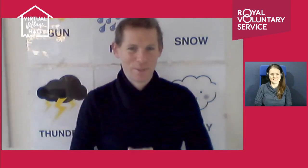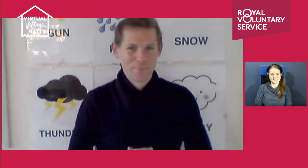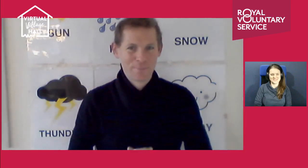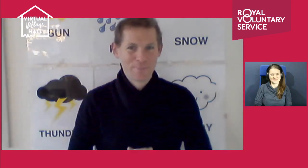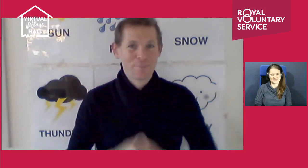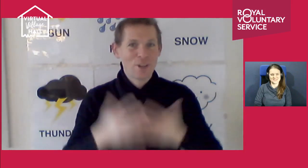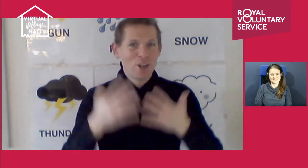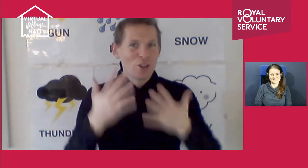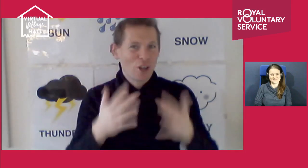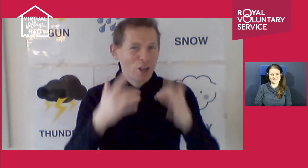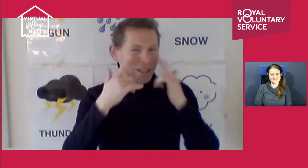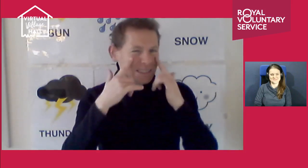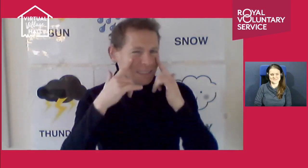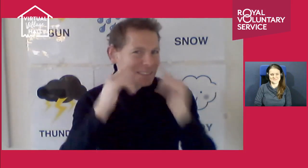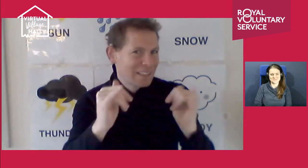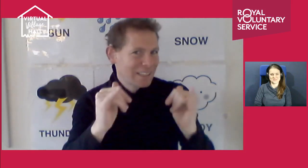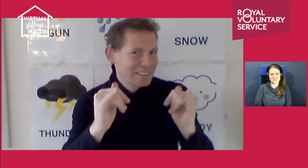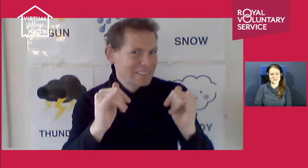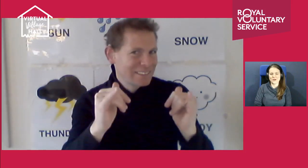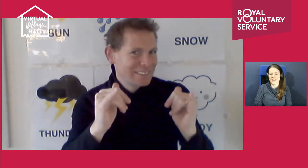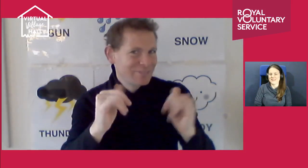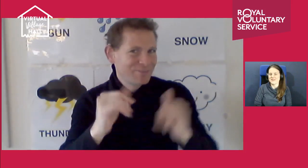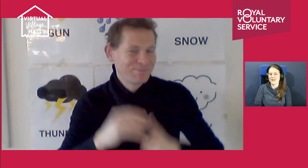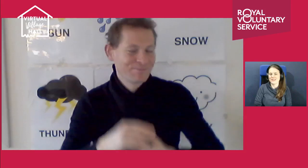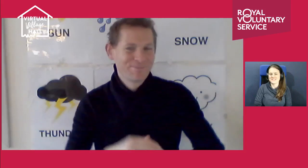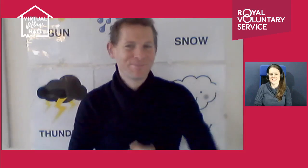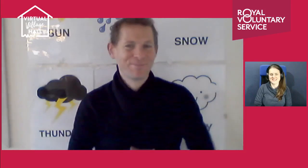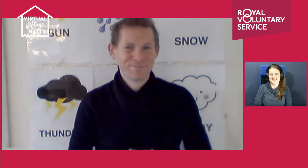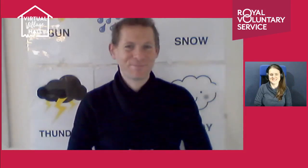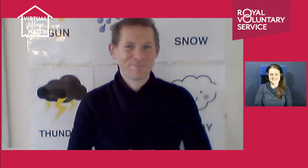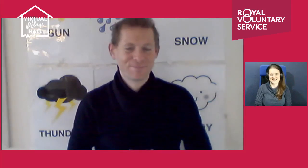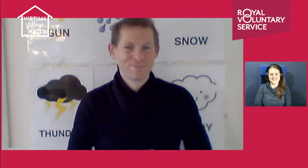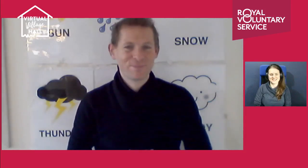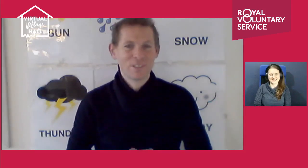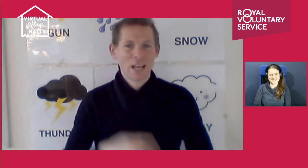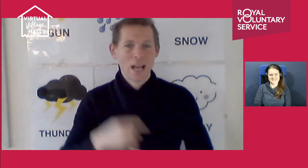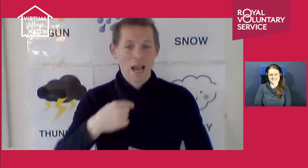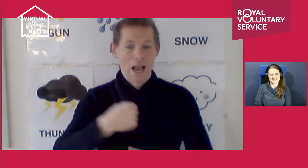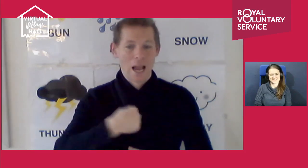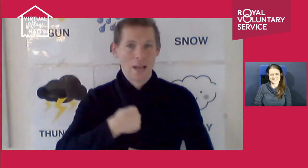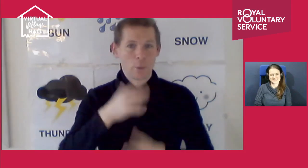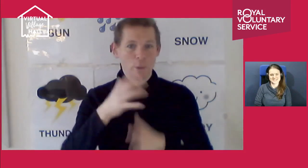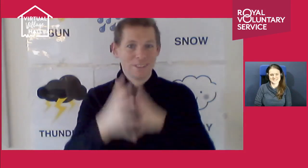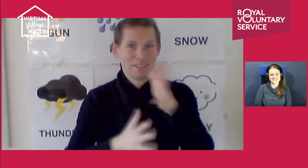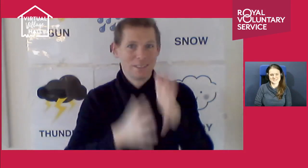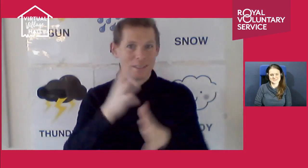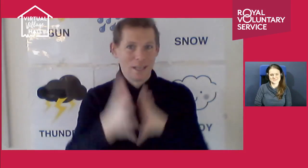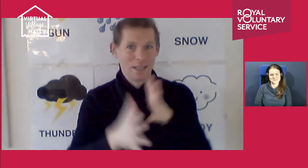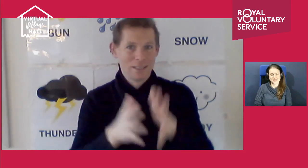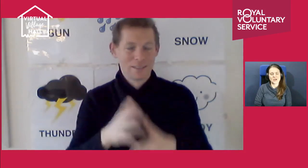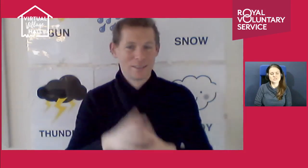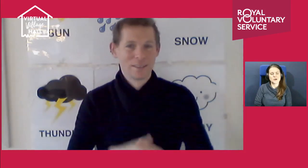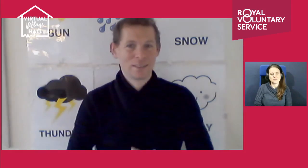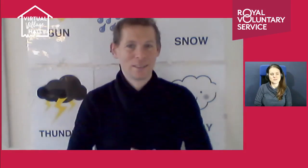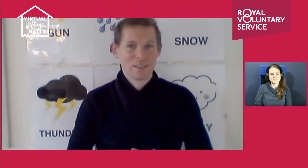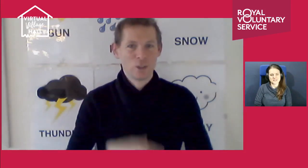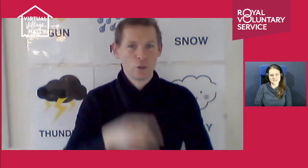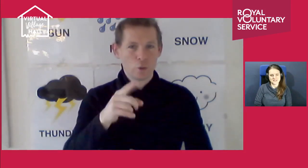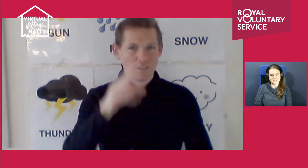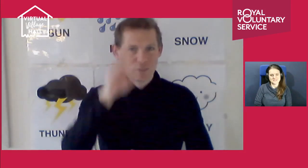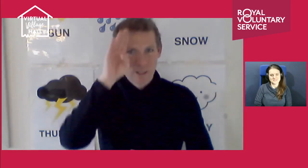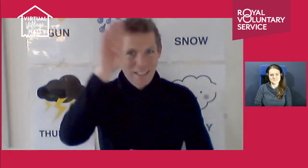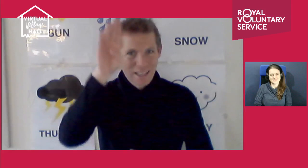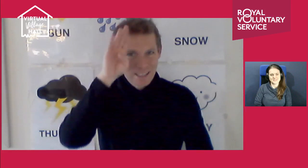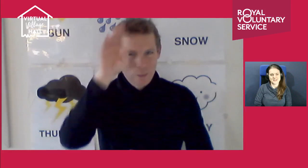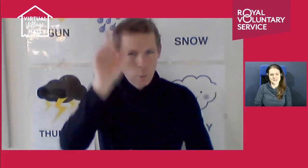Well done, everyone. Okay, now let's test. Let's test you. So I'm going to